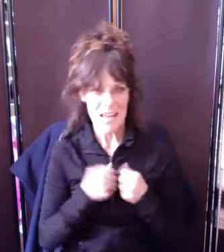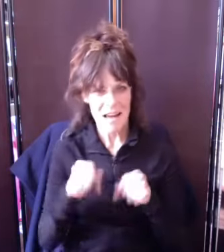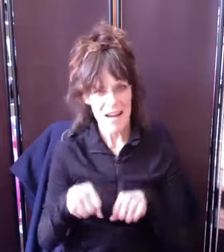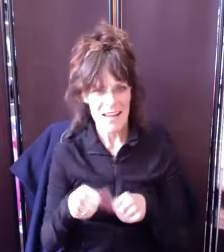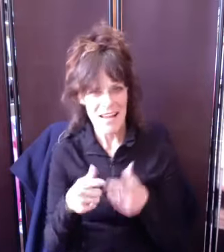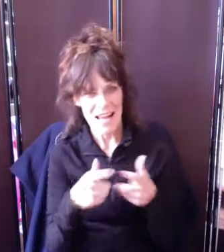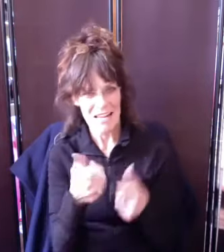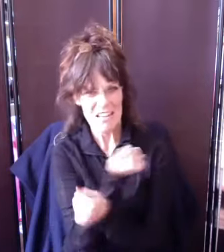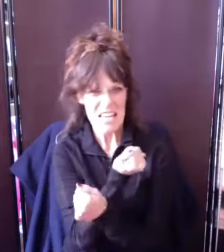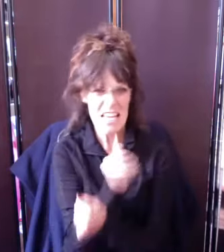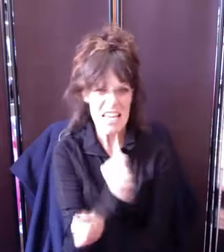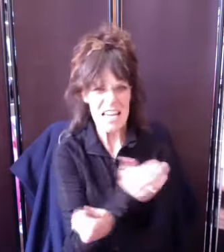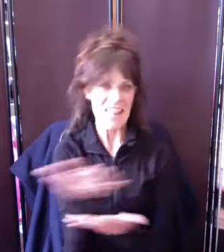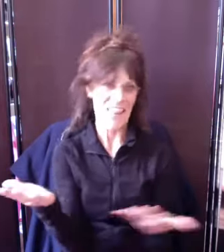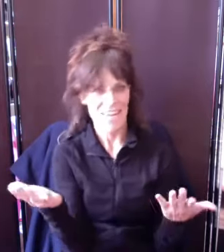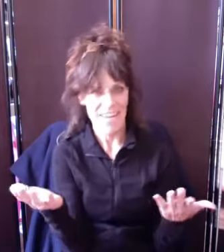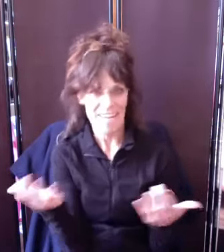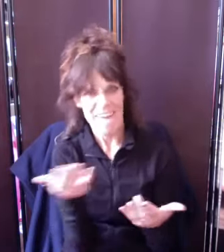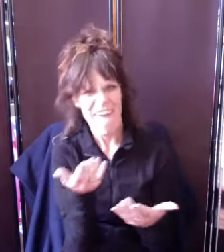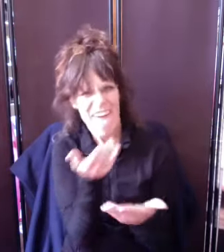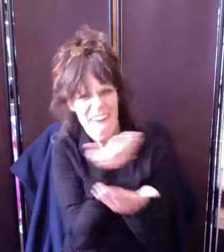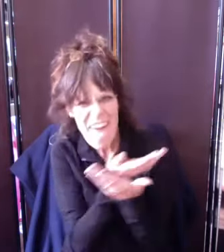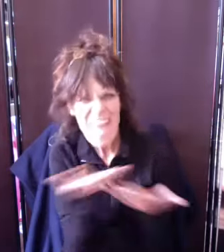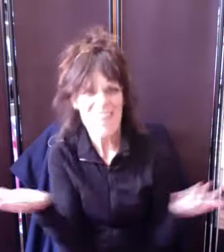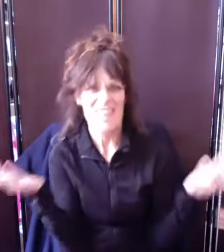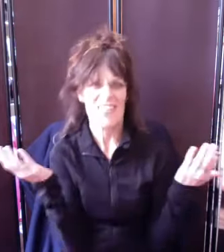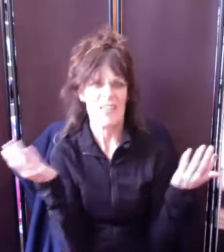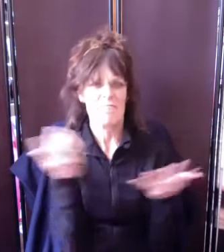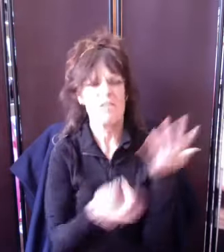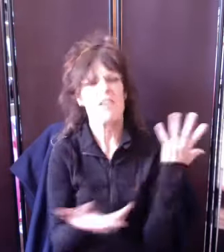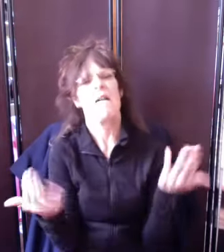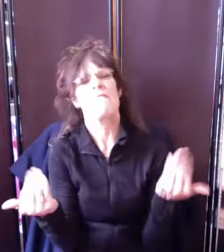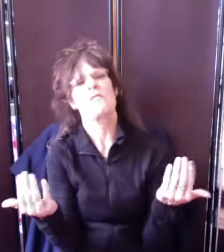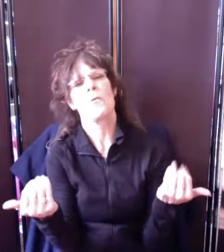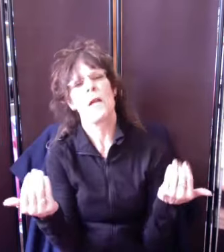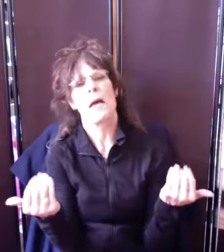can handle everything. What do you have? Throw it at me. I got it. I got